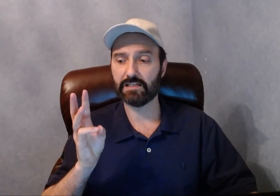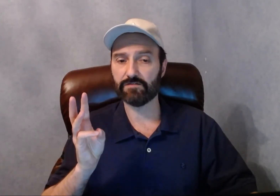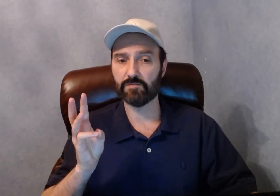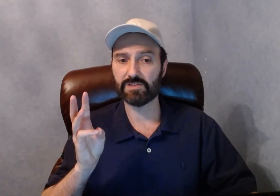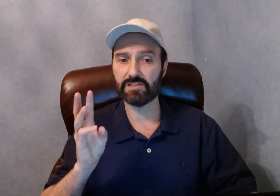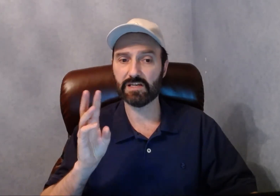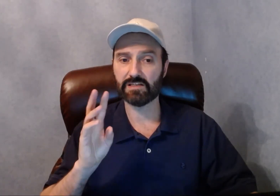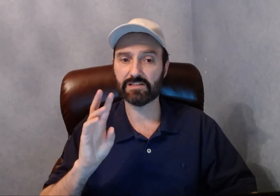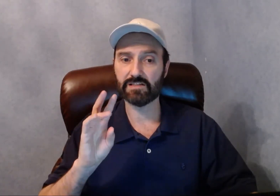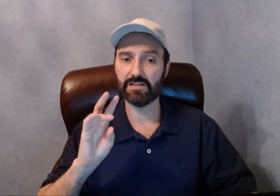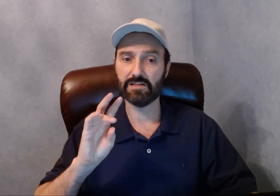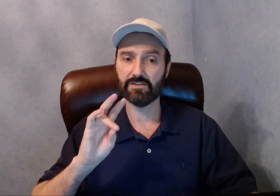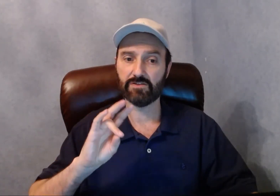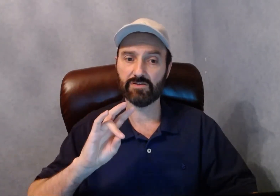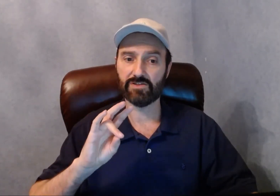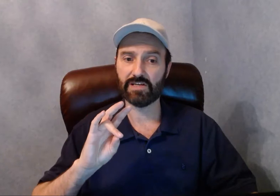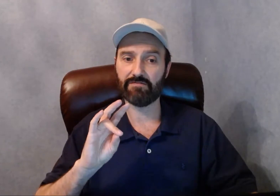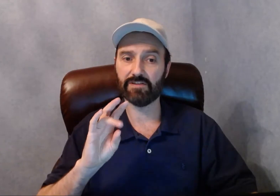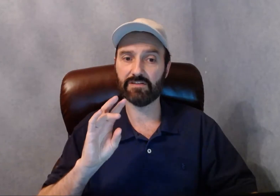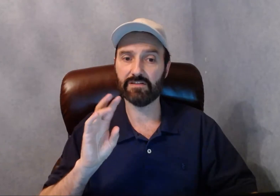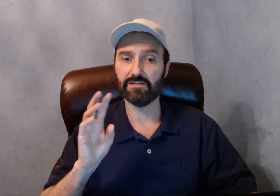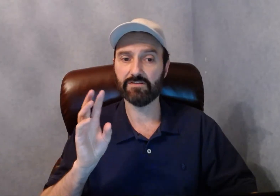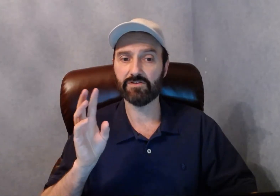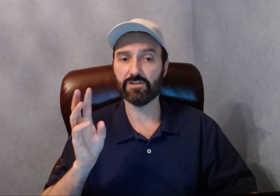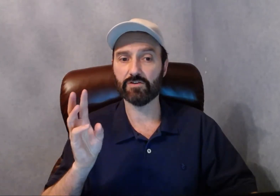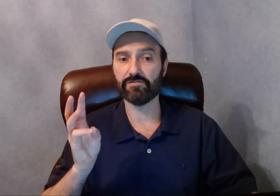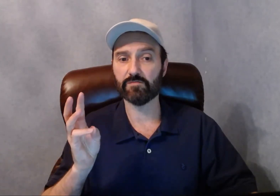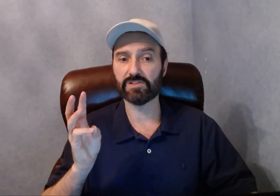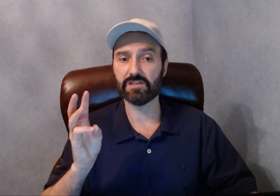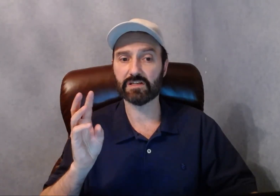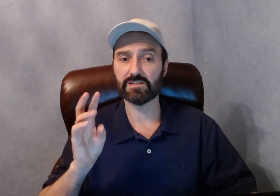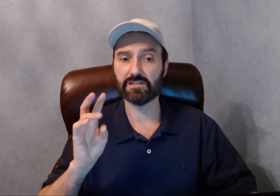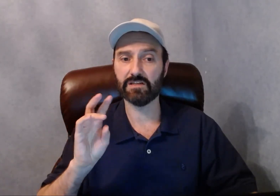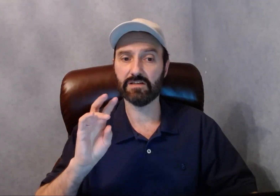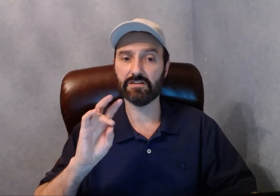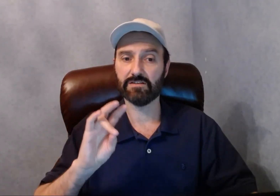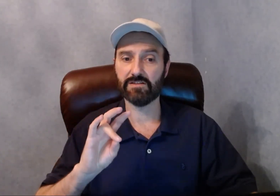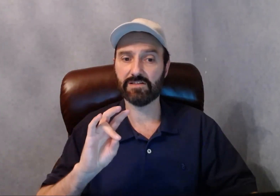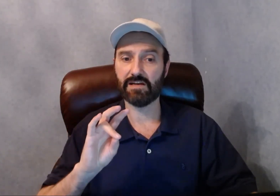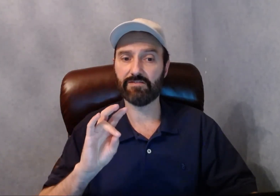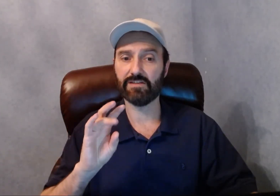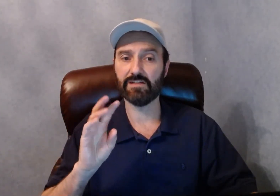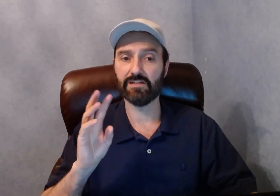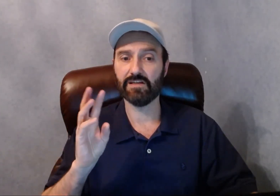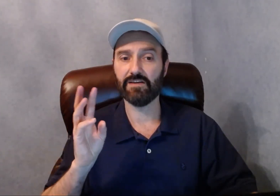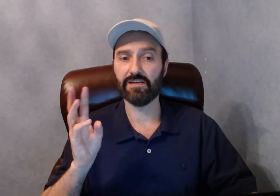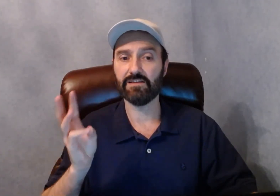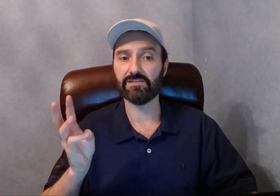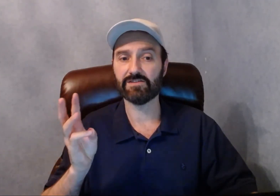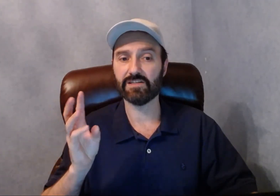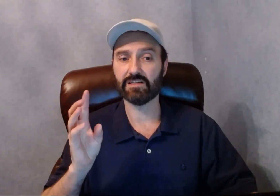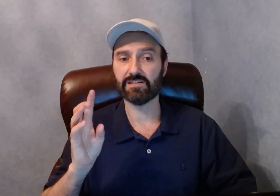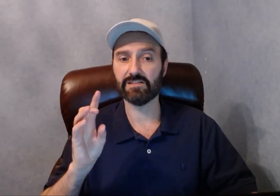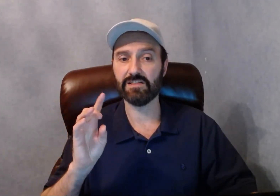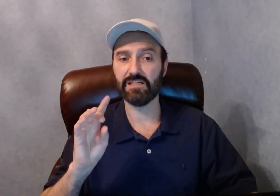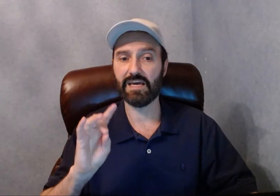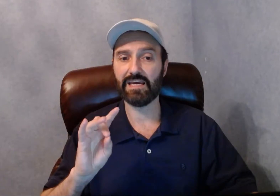from 6 to 7. So you're going from 6 to 7, and then 68,